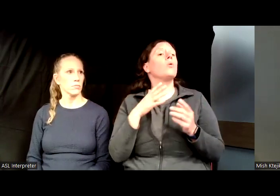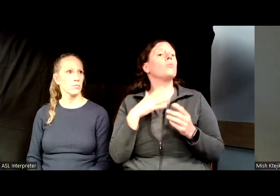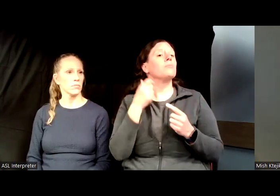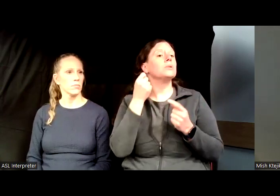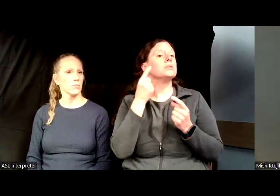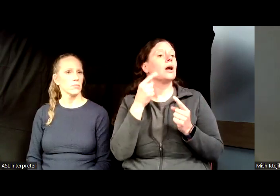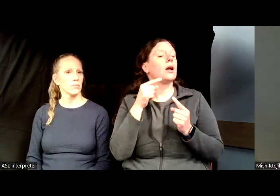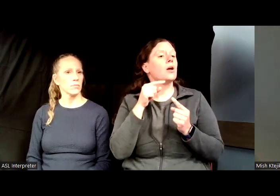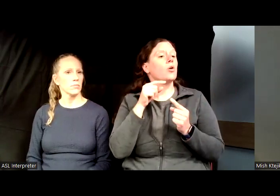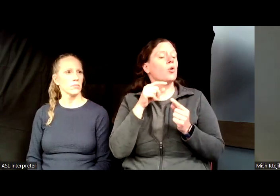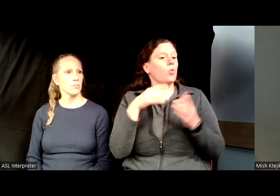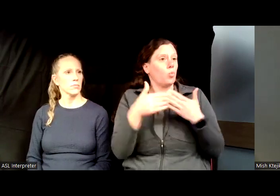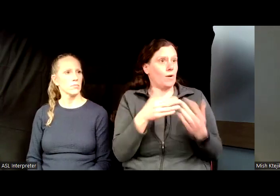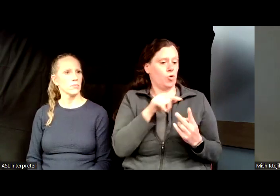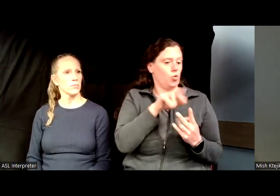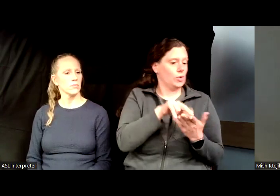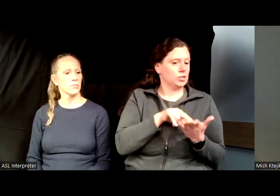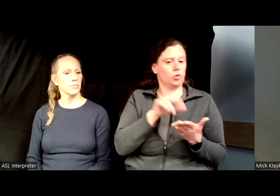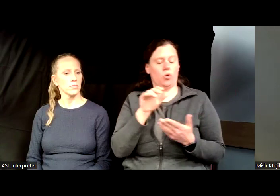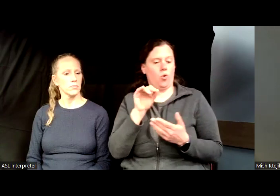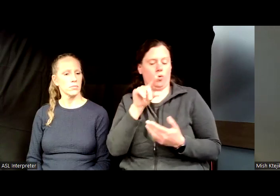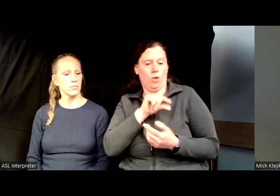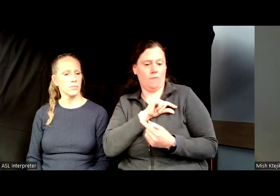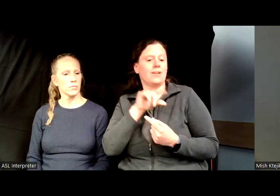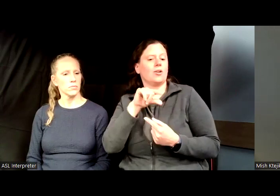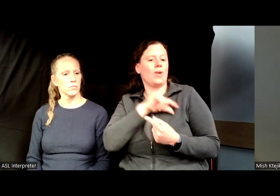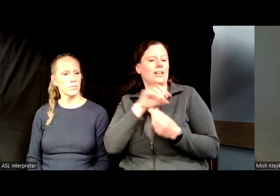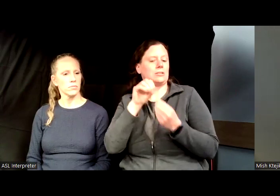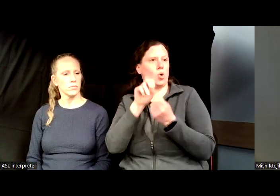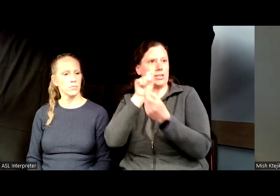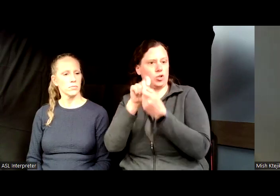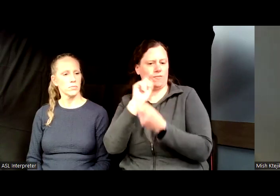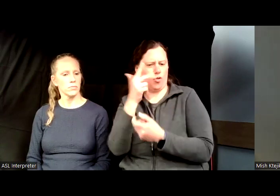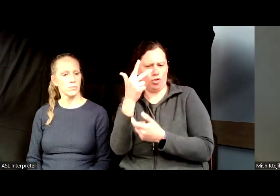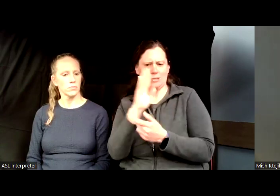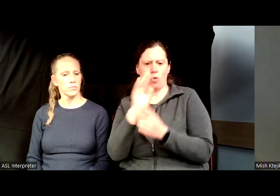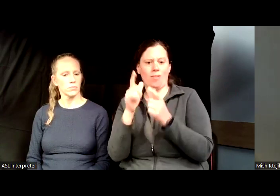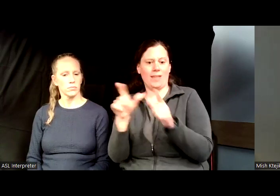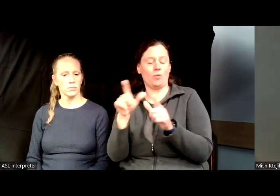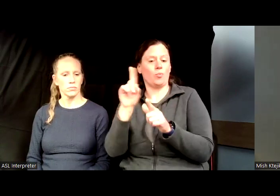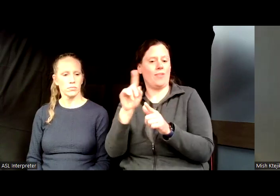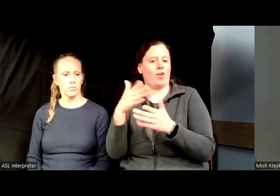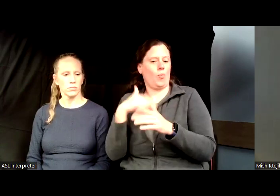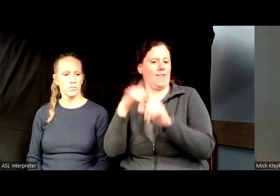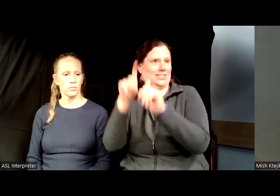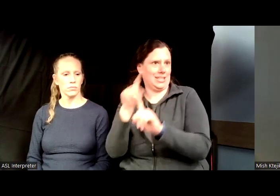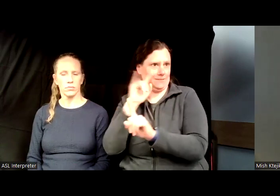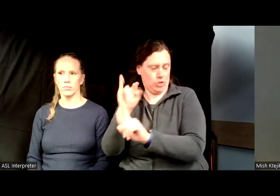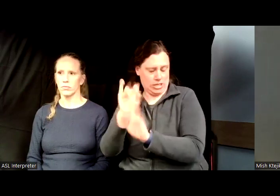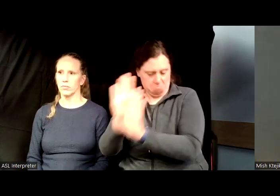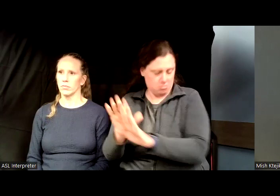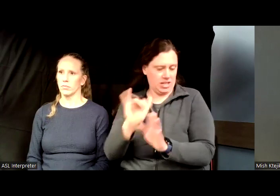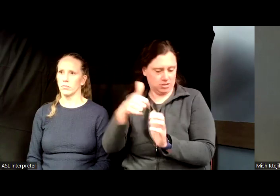okay. So my understanding is that whether you're registered or qualified, the qualified is for the 3